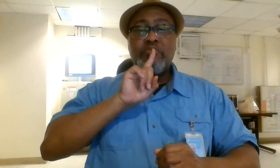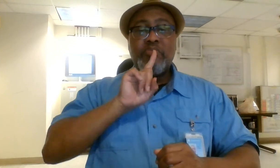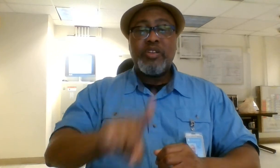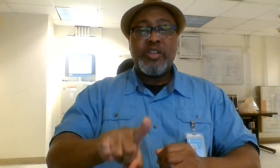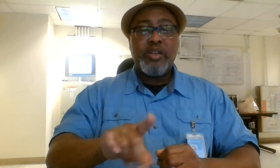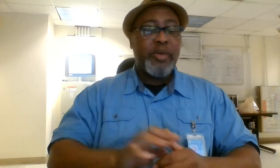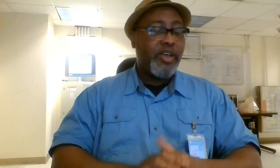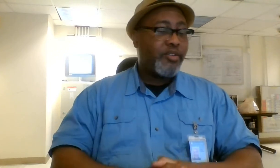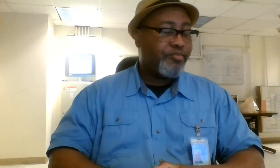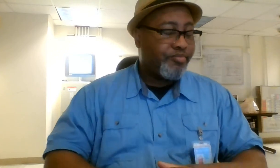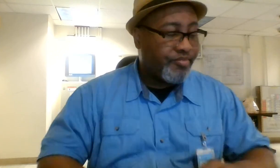Man.